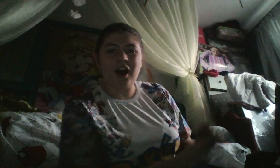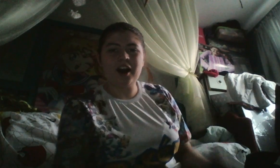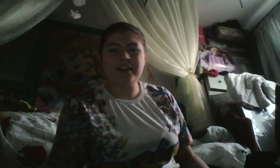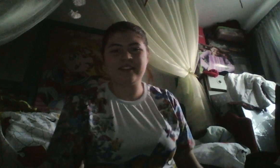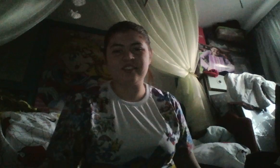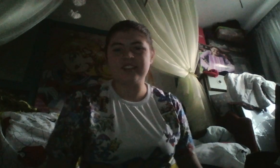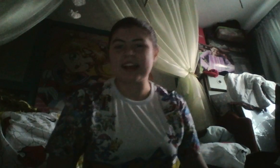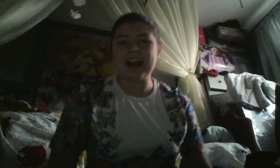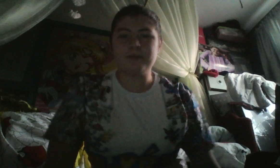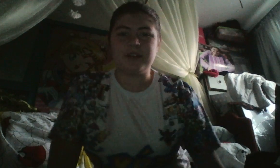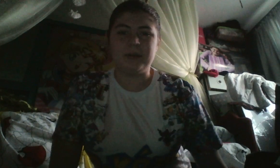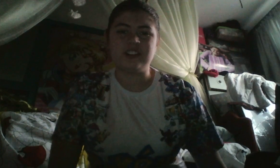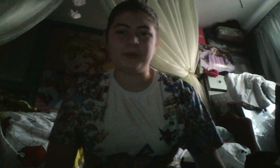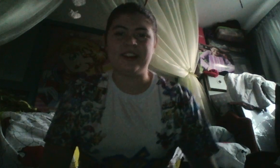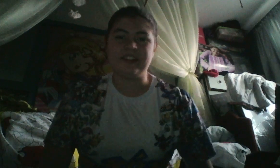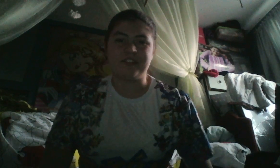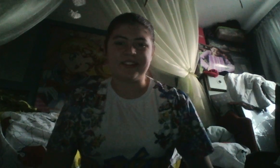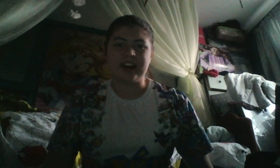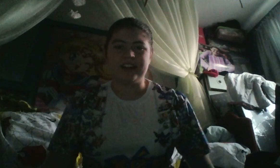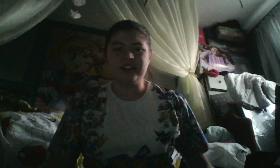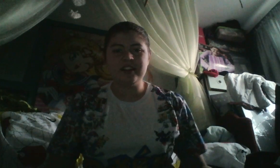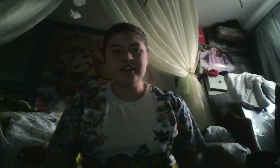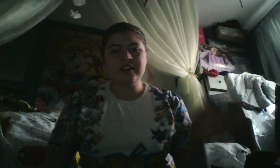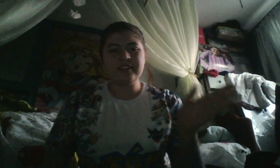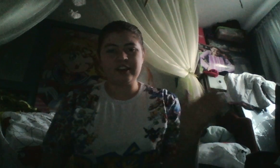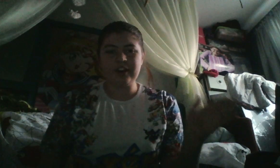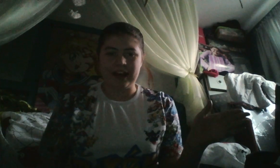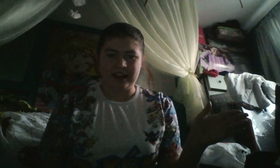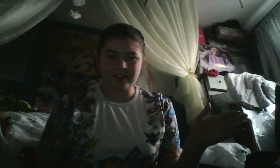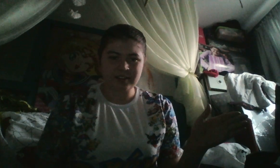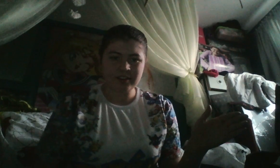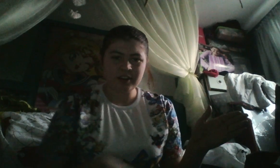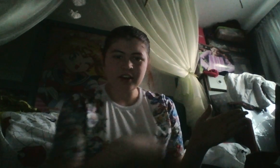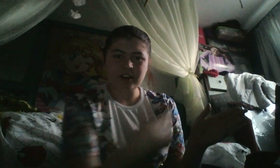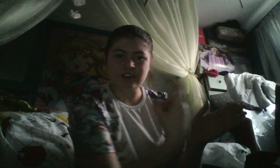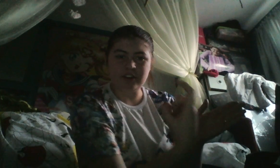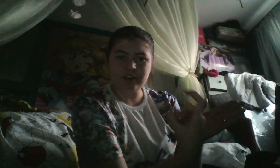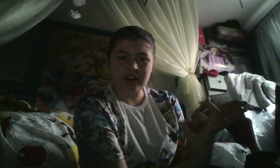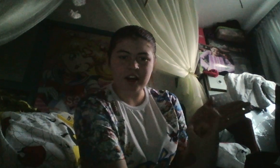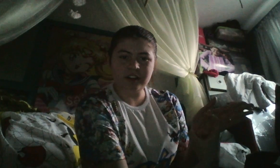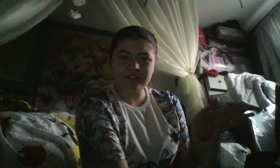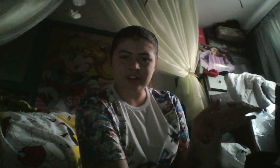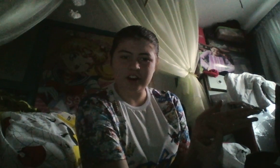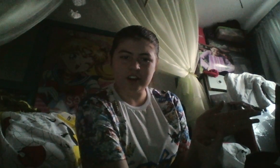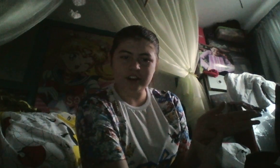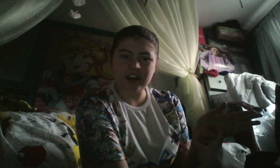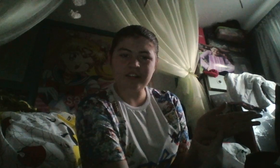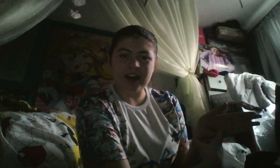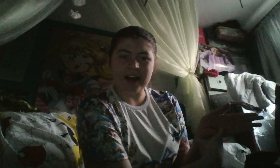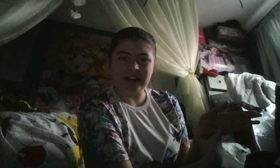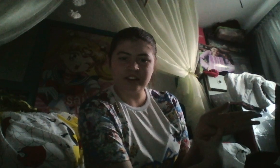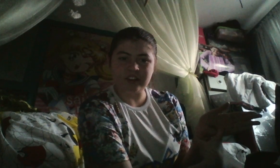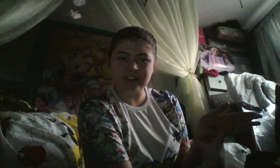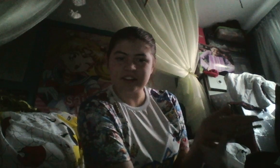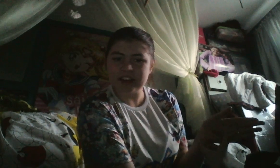R is just like L pretty much, but in a different style. Take your hand and you curve your L so it looks like an